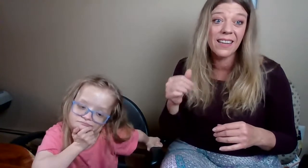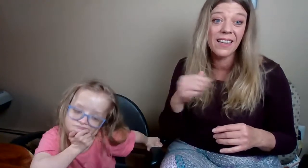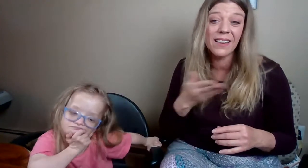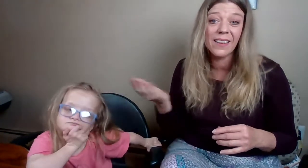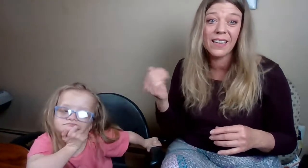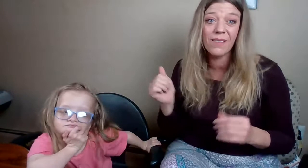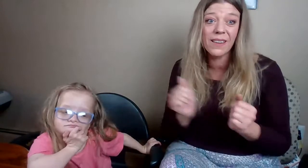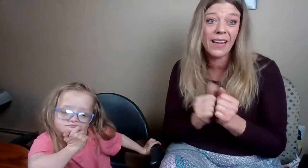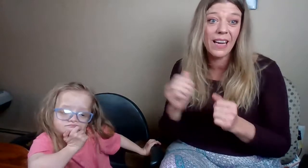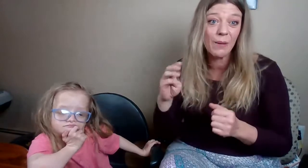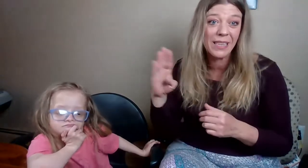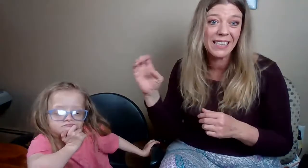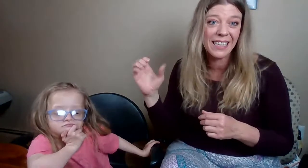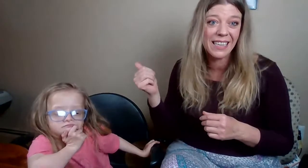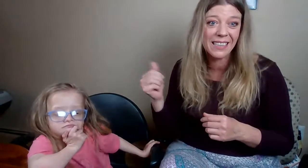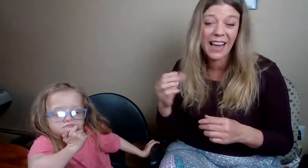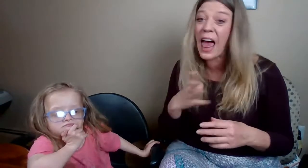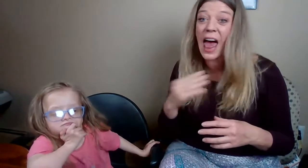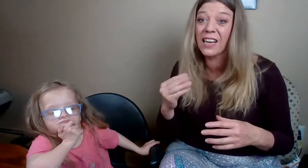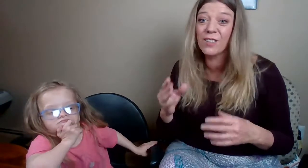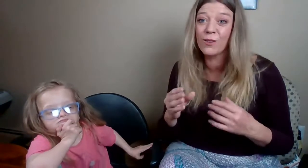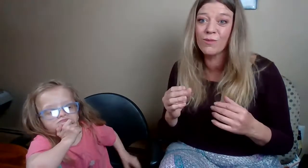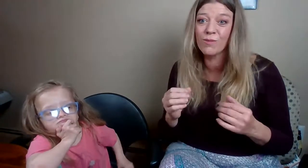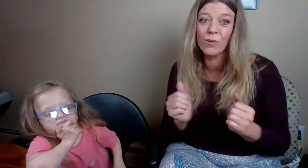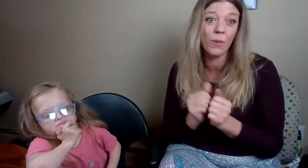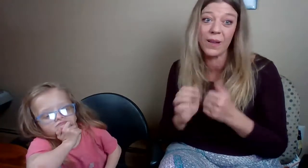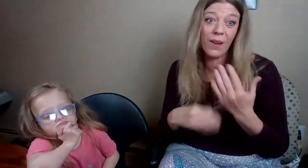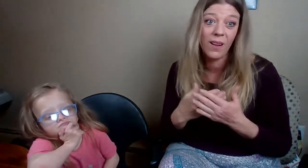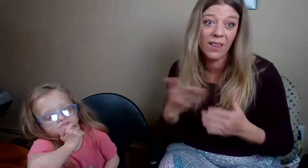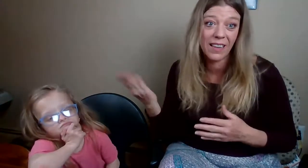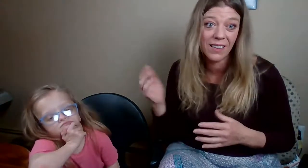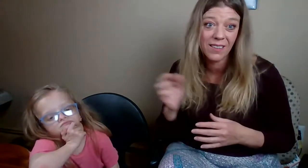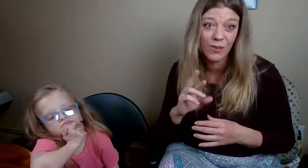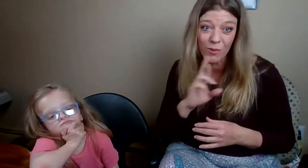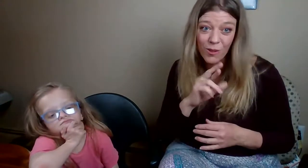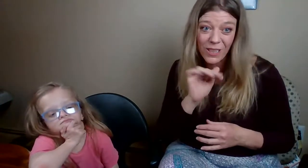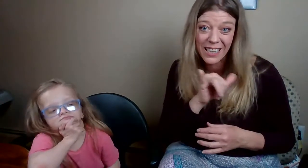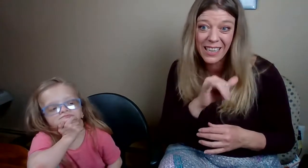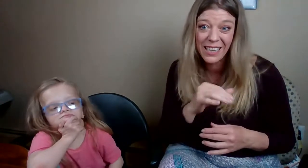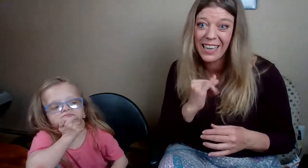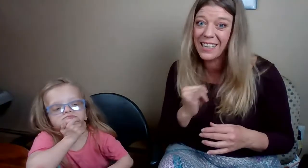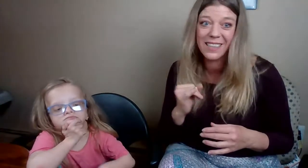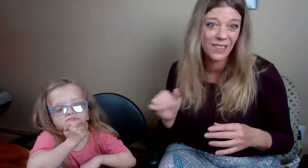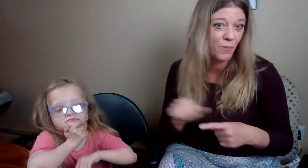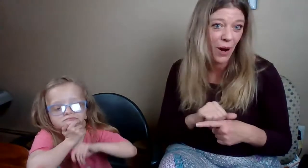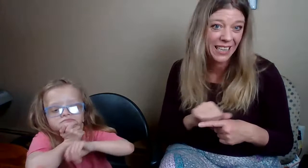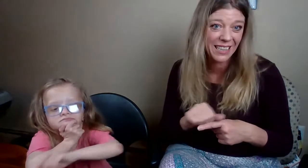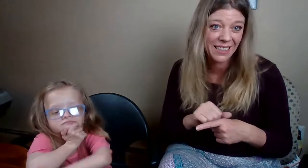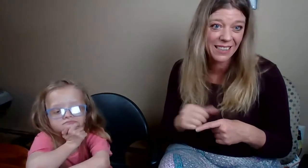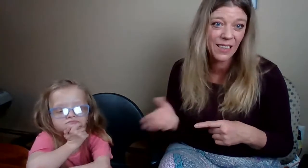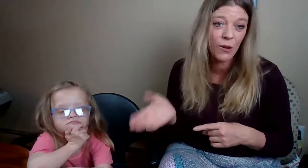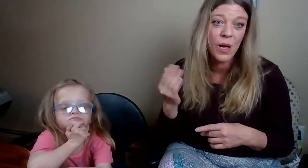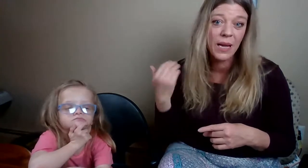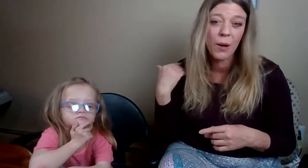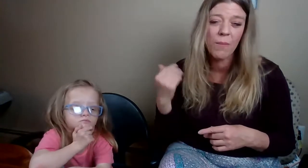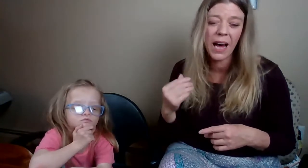The thing with the ABCs and with all things really is practice. So come